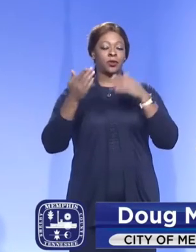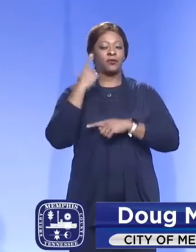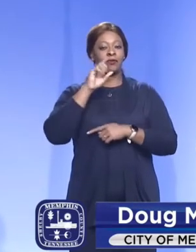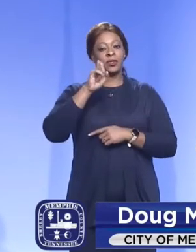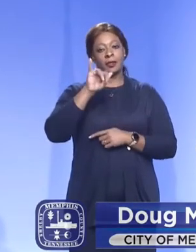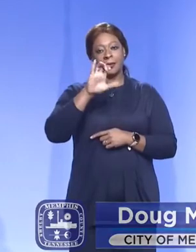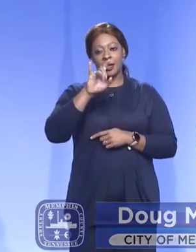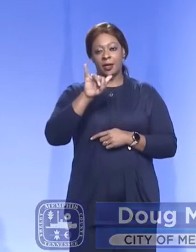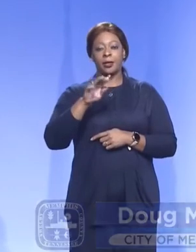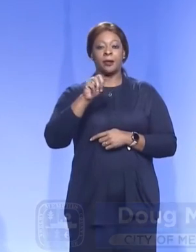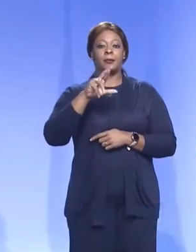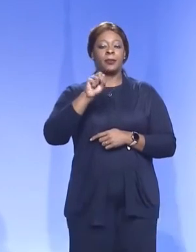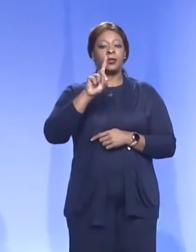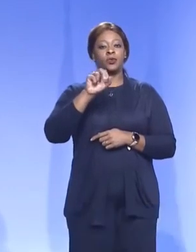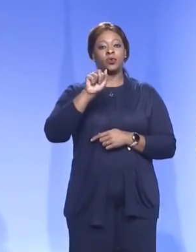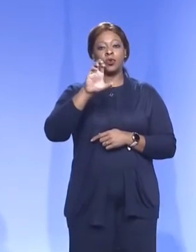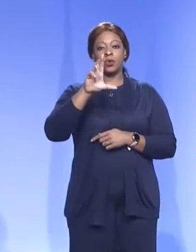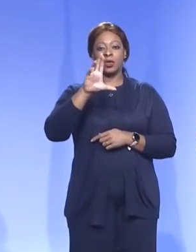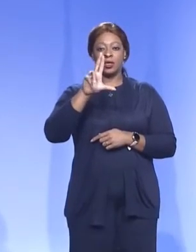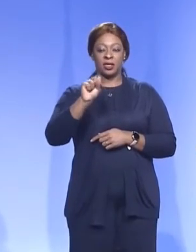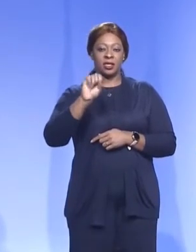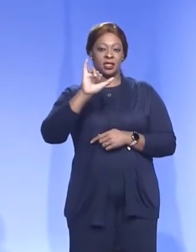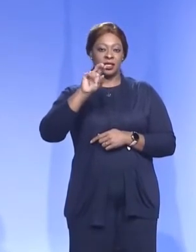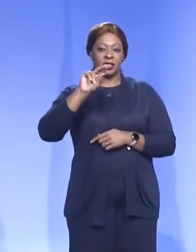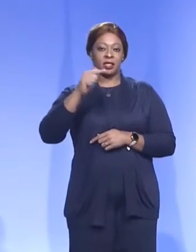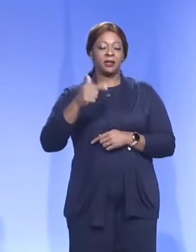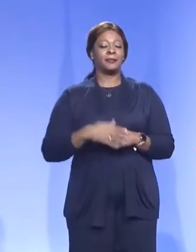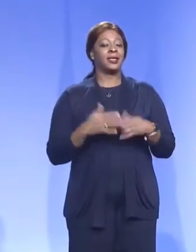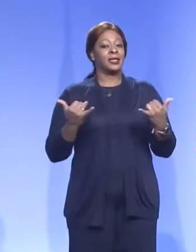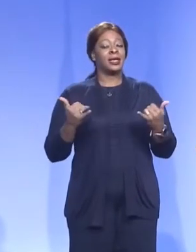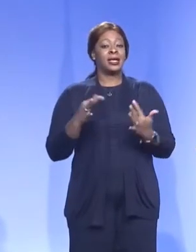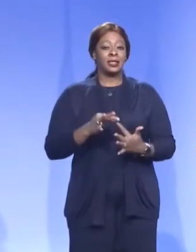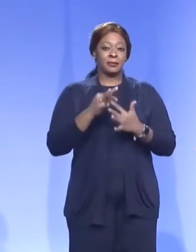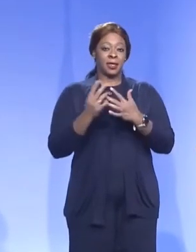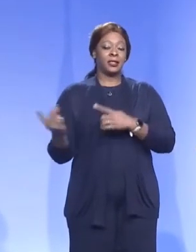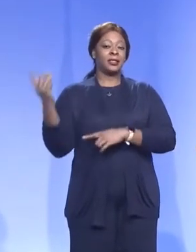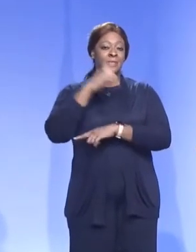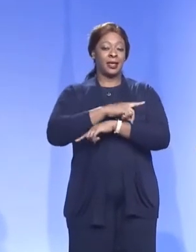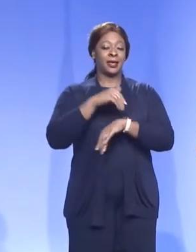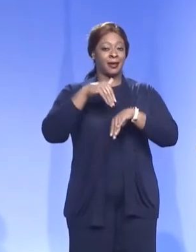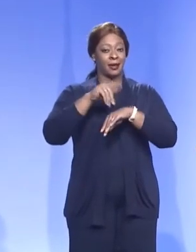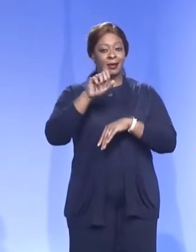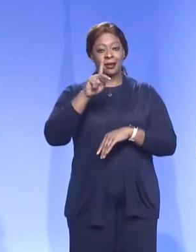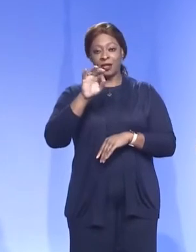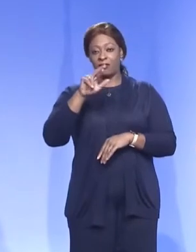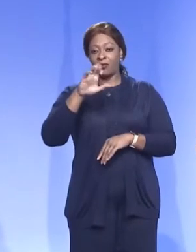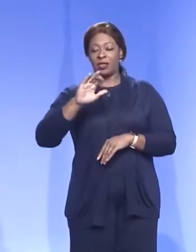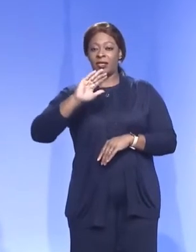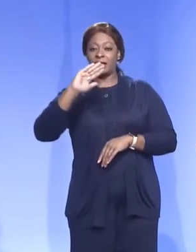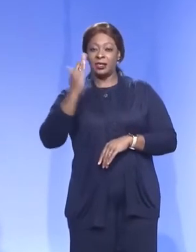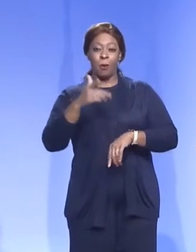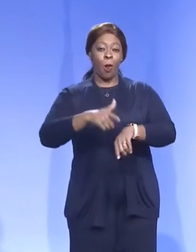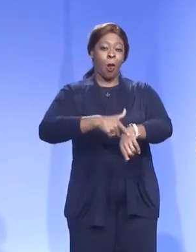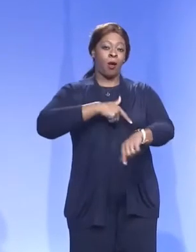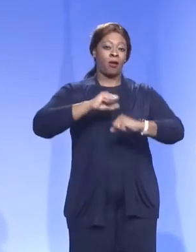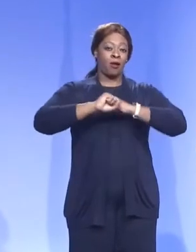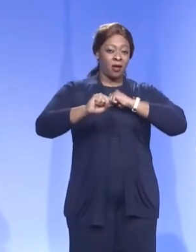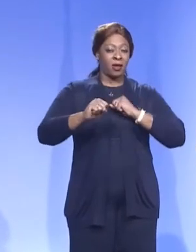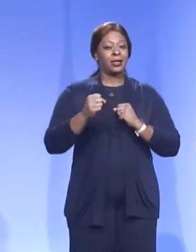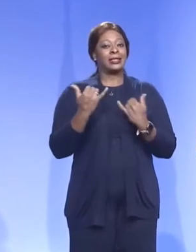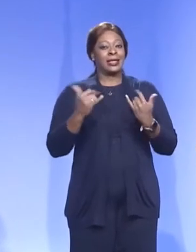County, Ms. Dorcas Young. Well, today's a pretty special day for us at the task force. Though it may seem longer to many of you, today